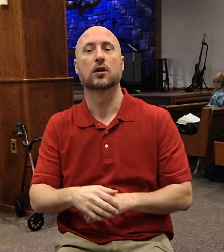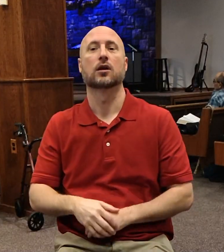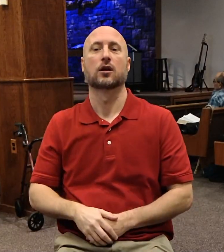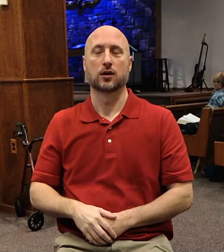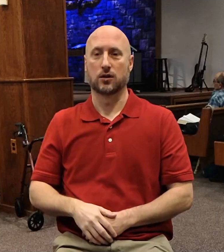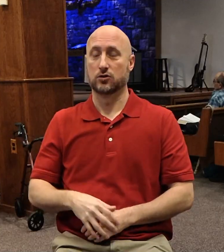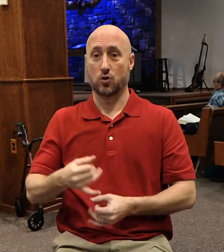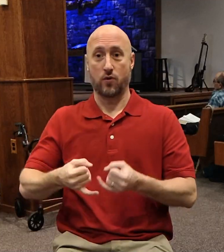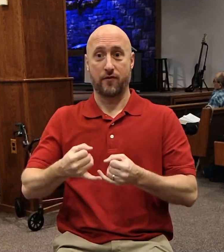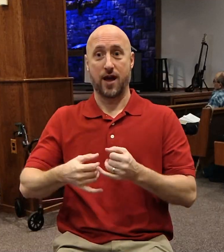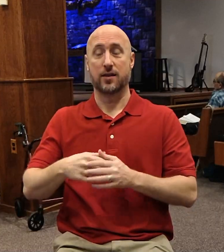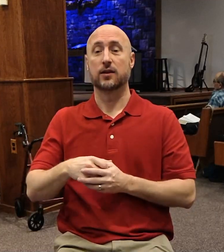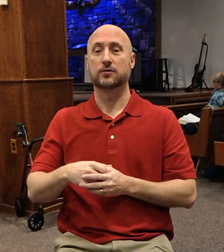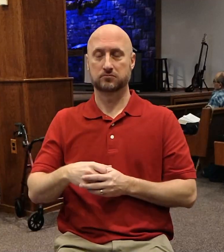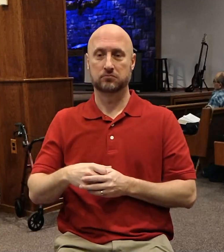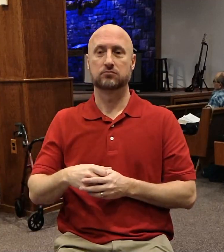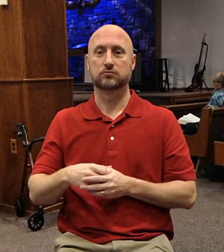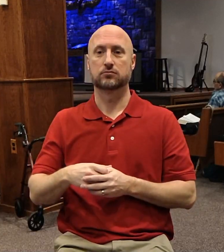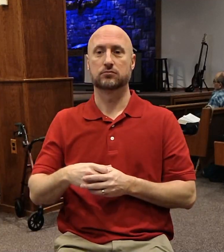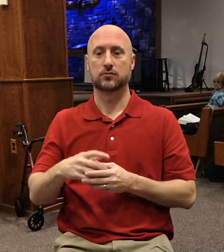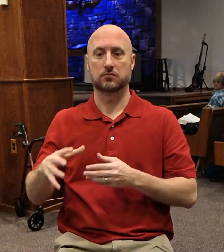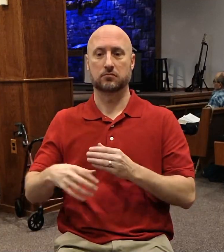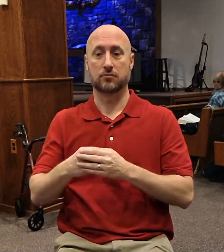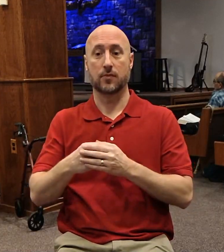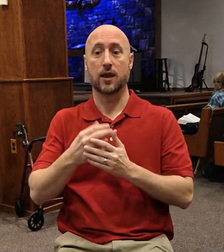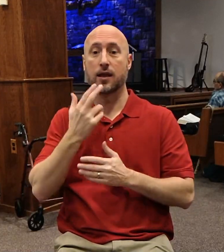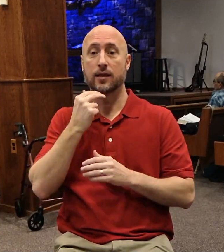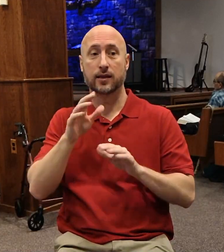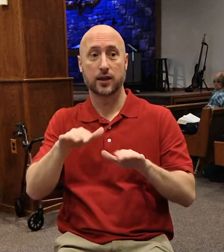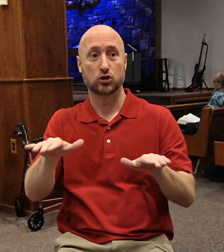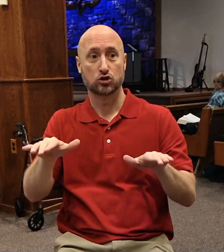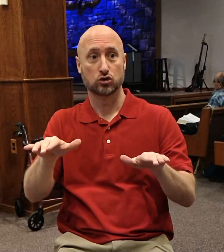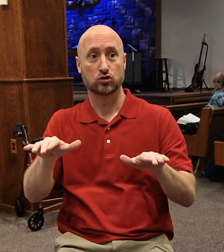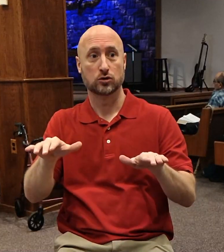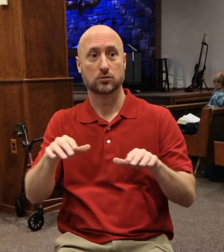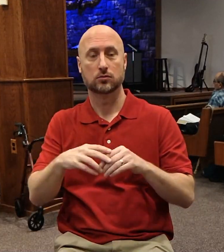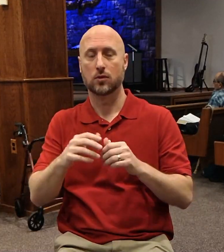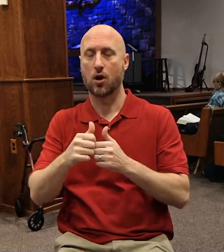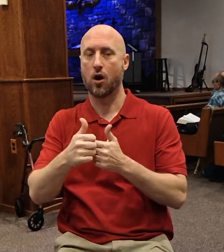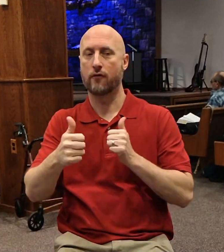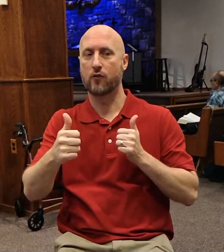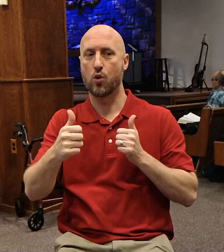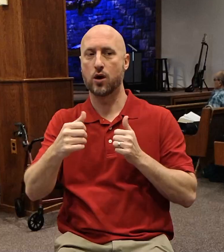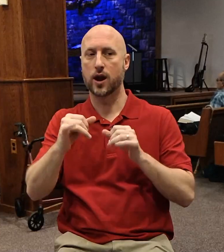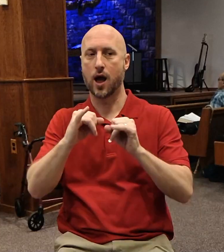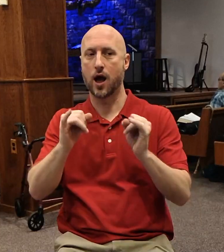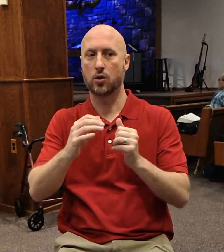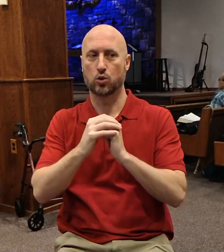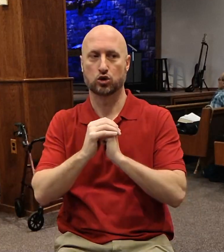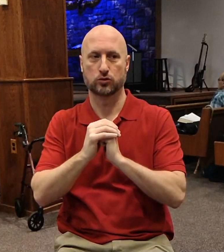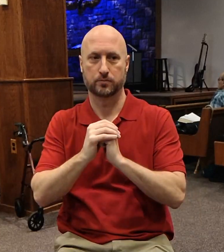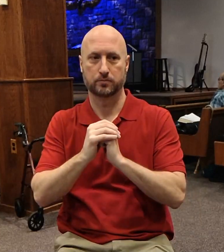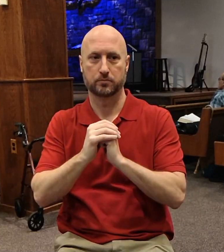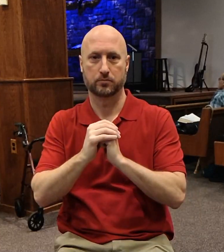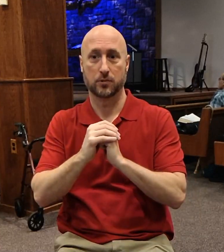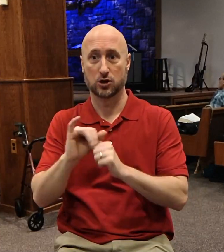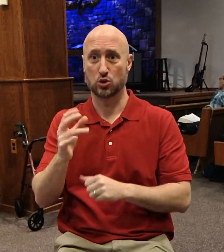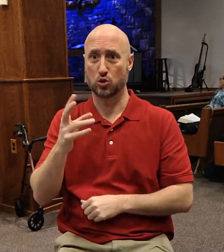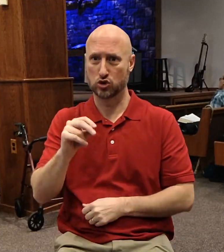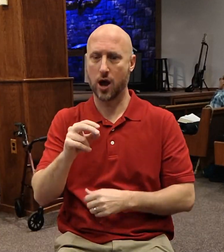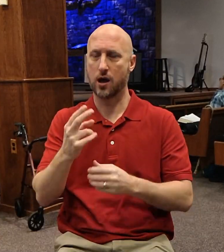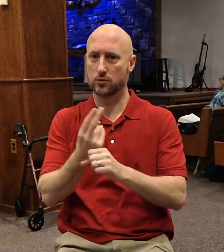ends by saying, little children, avoid idolatry. And John, this